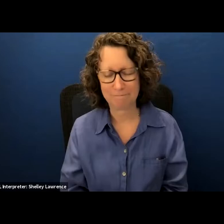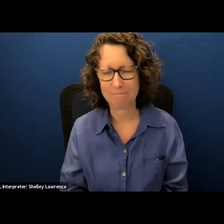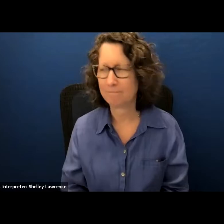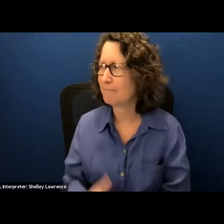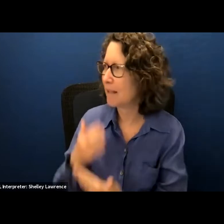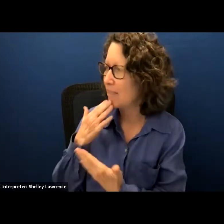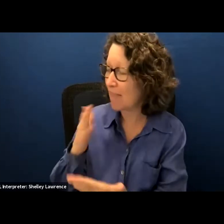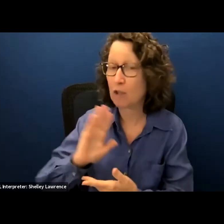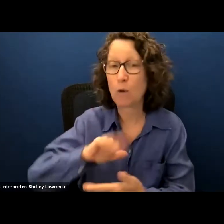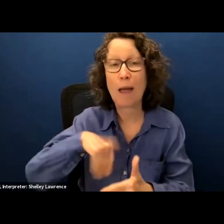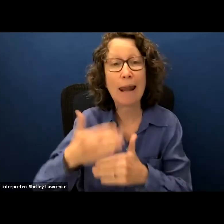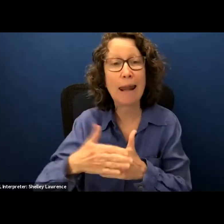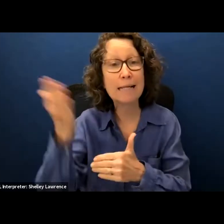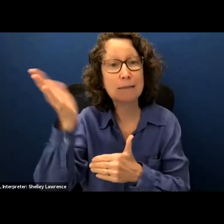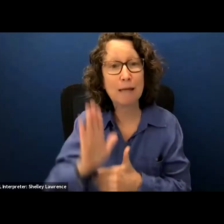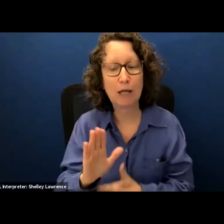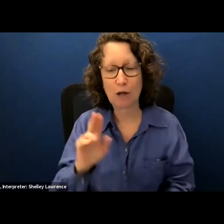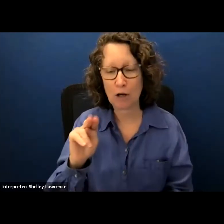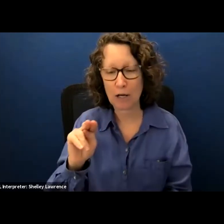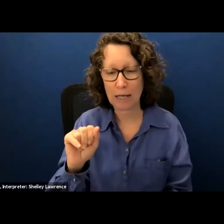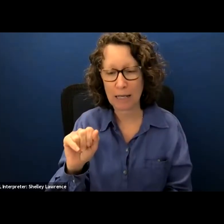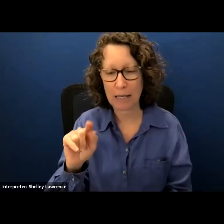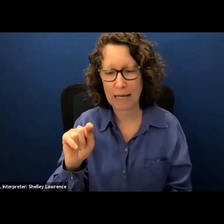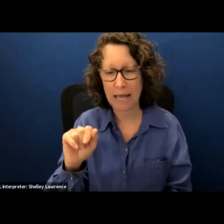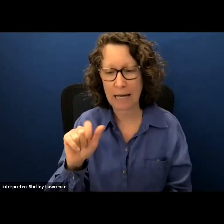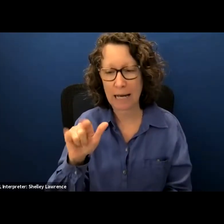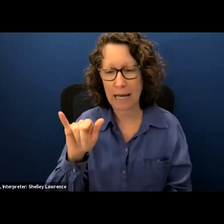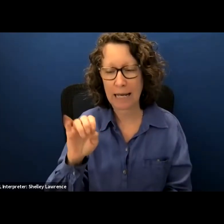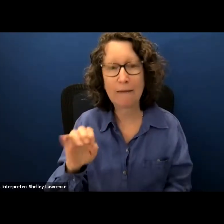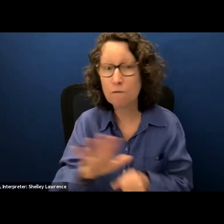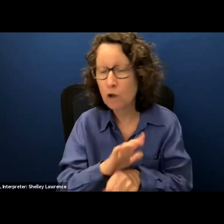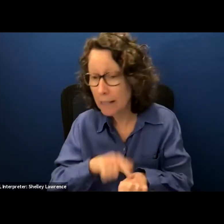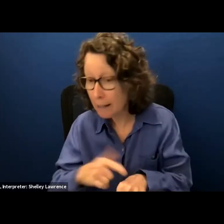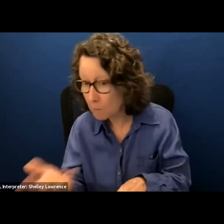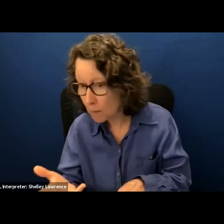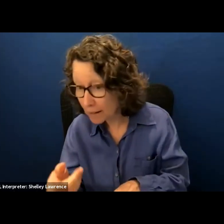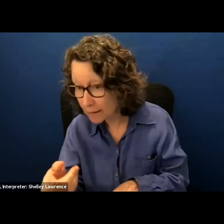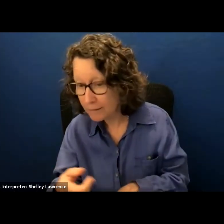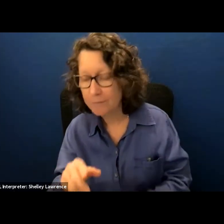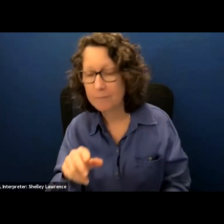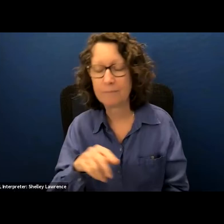Thank you. Next speaker is Natalie. If you can please state your full name.